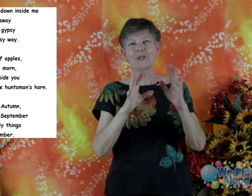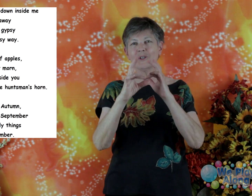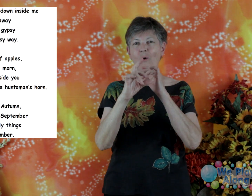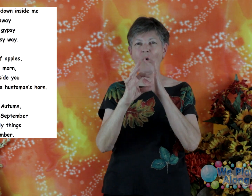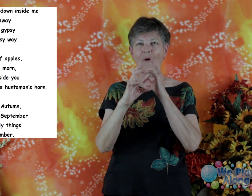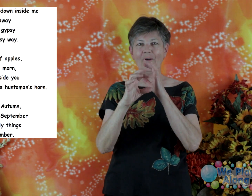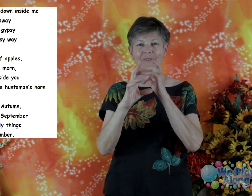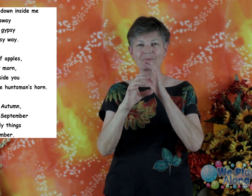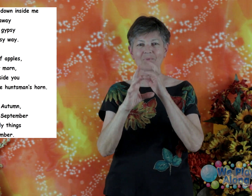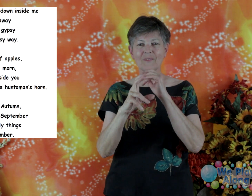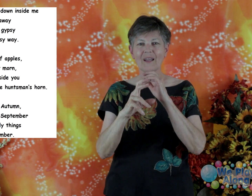huntsman's horn.